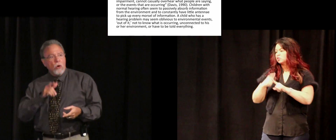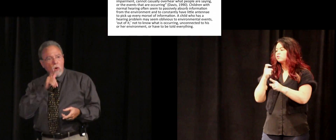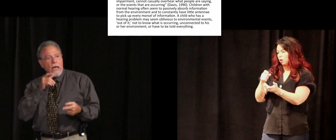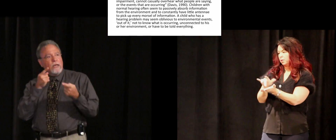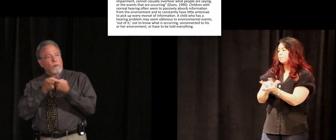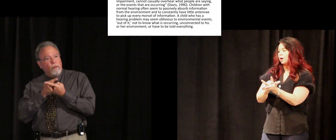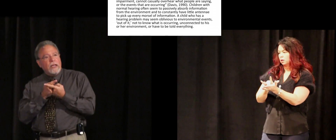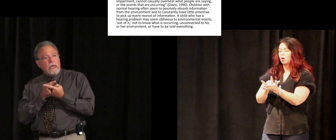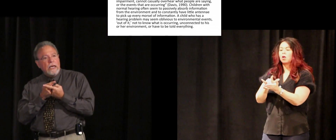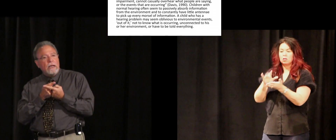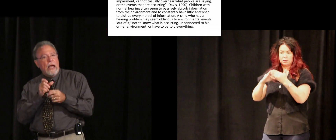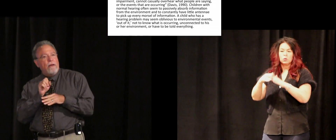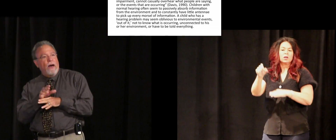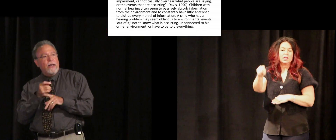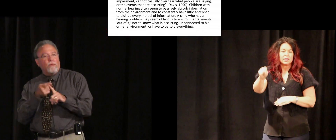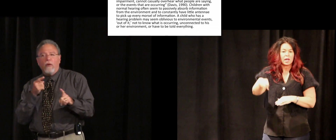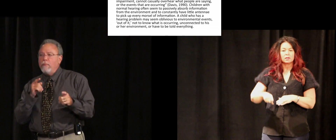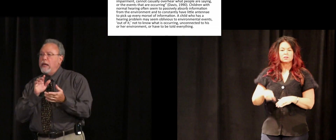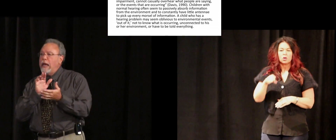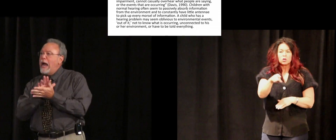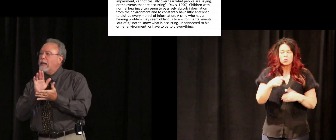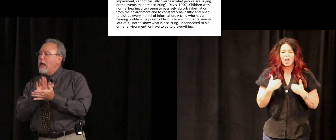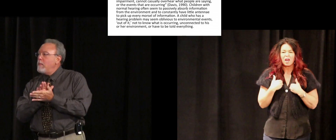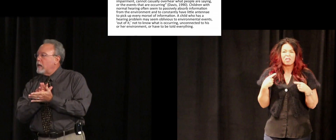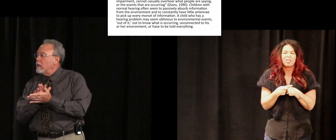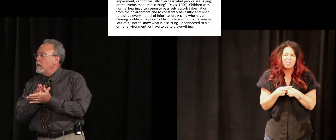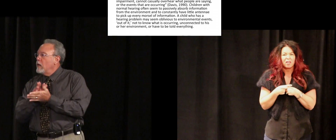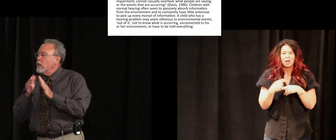developing this level of independence.